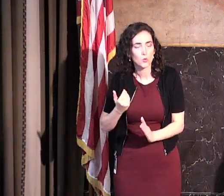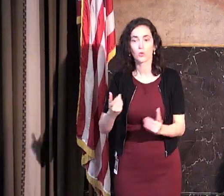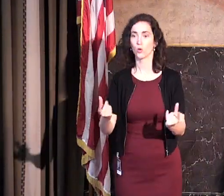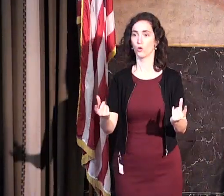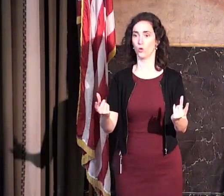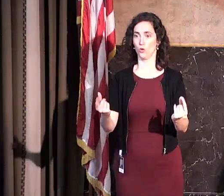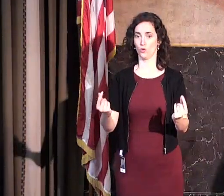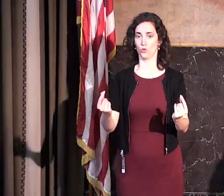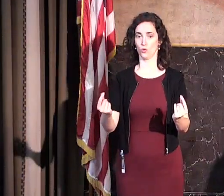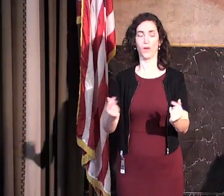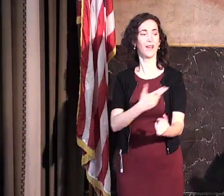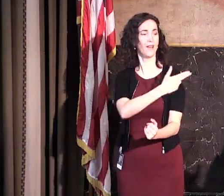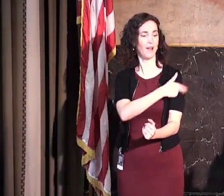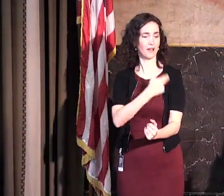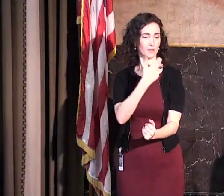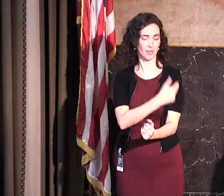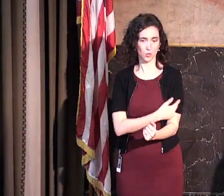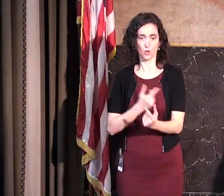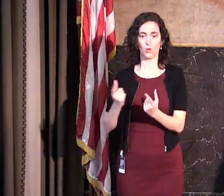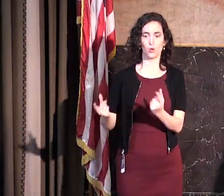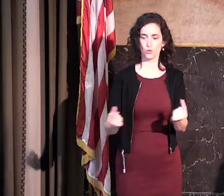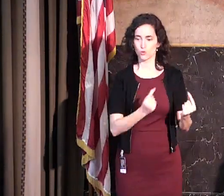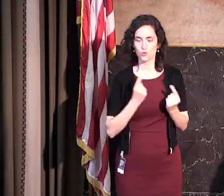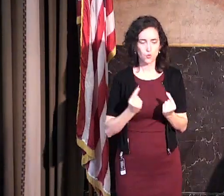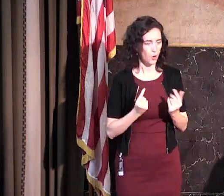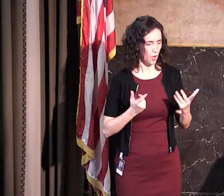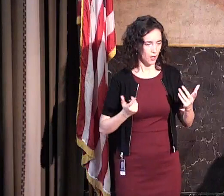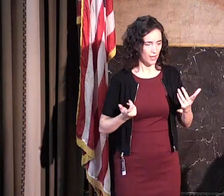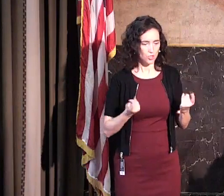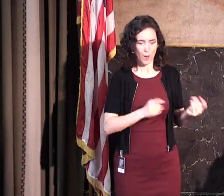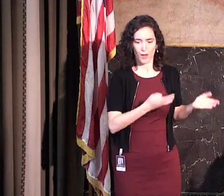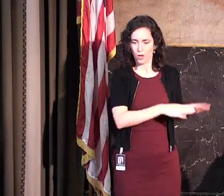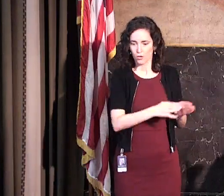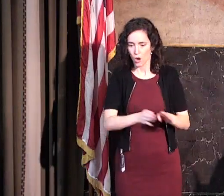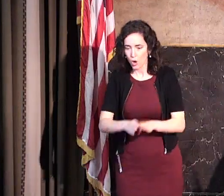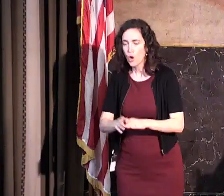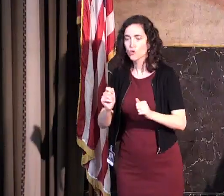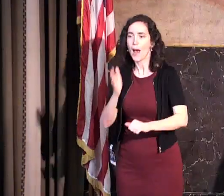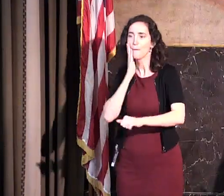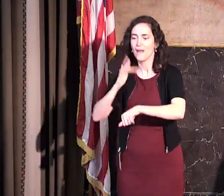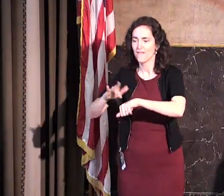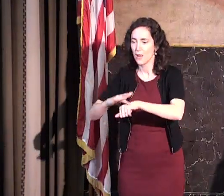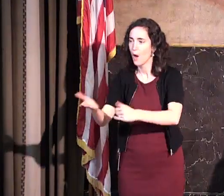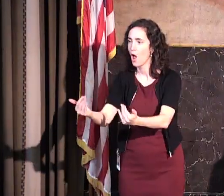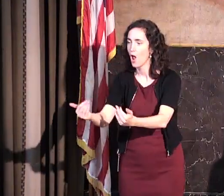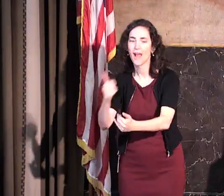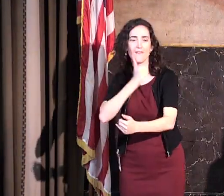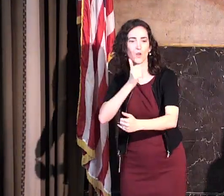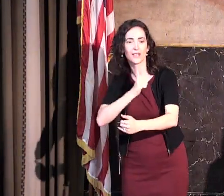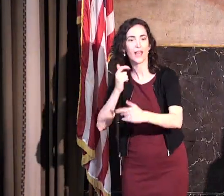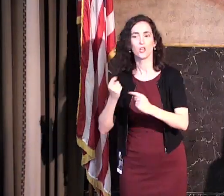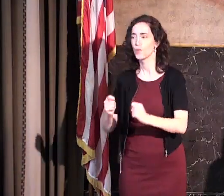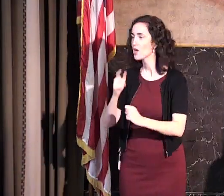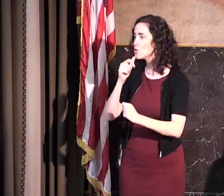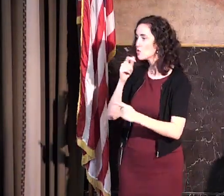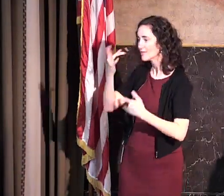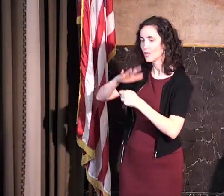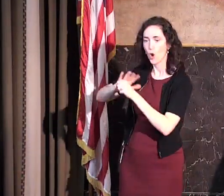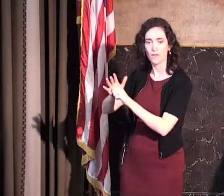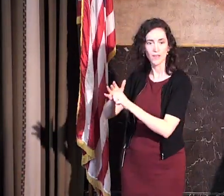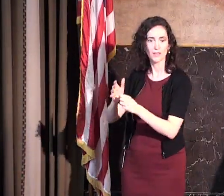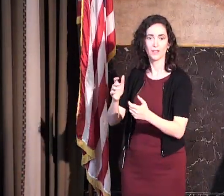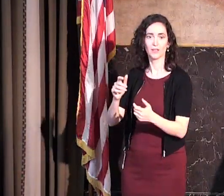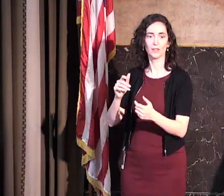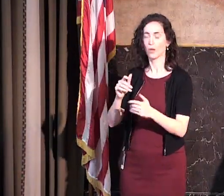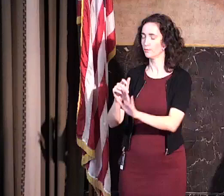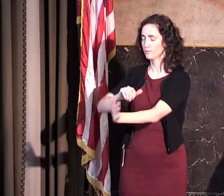of our activity in the hospital. We tried to free up as many beds as possible so that we can once again, every single day, try to protect those people who don't